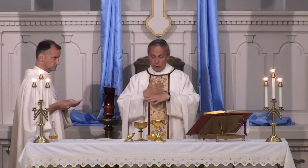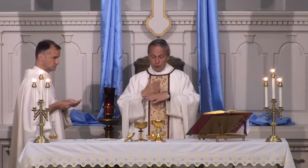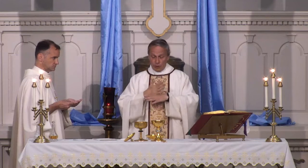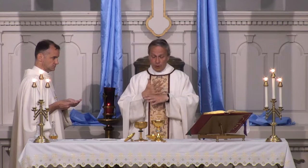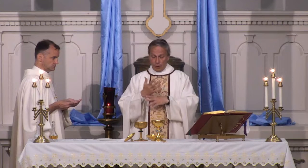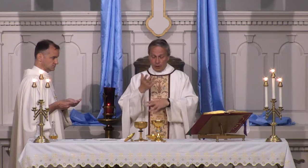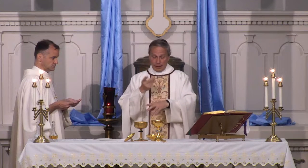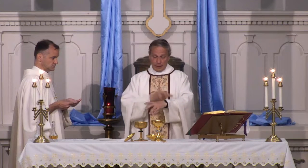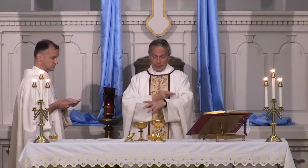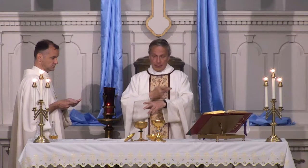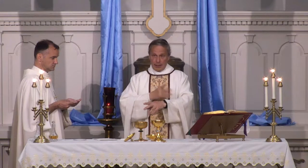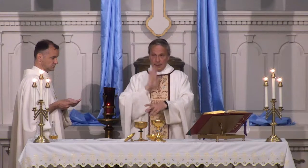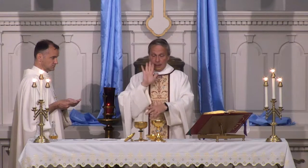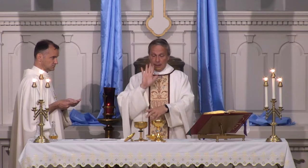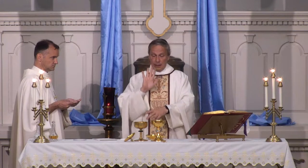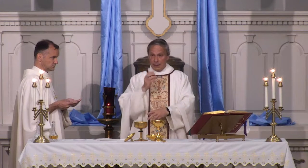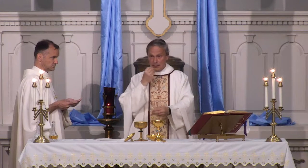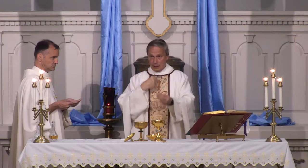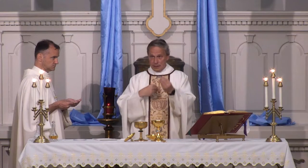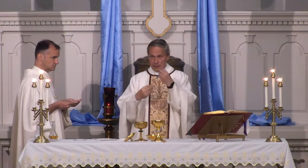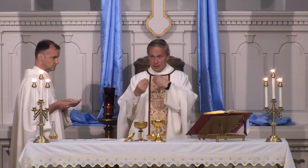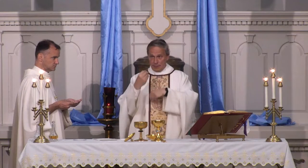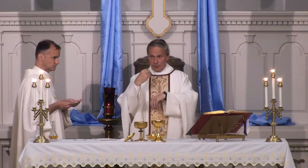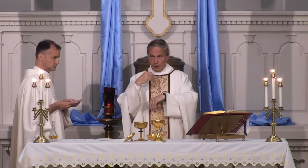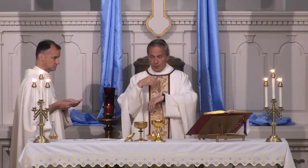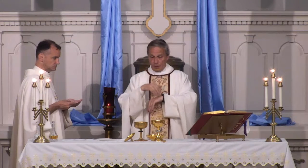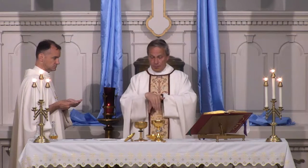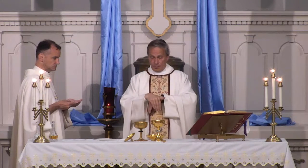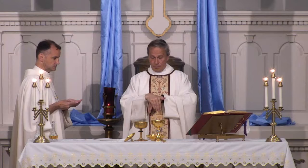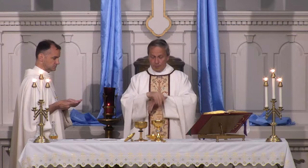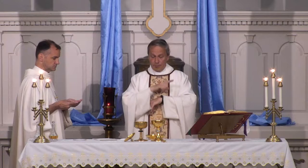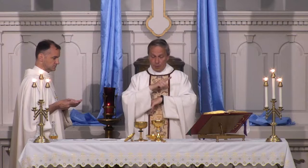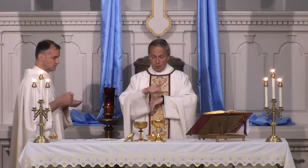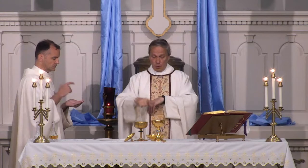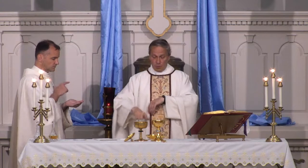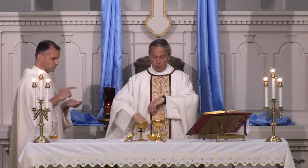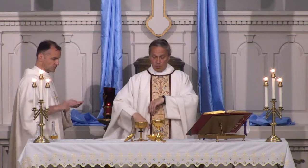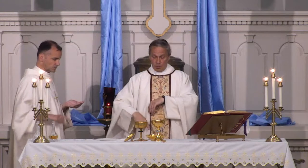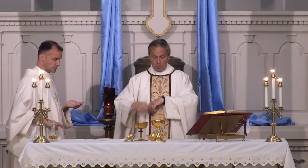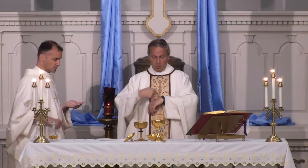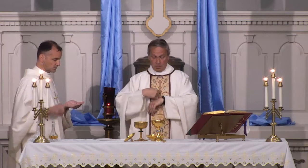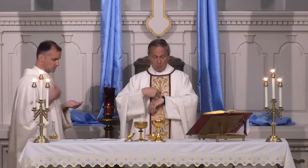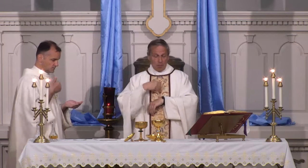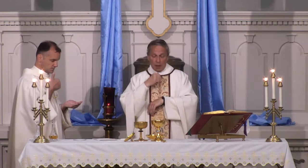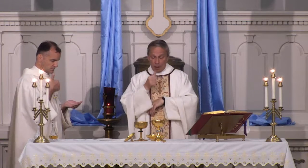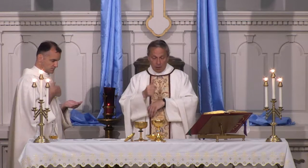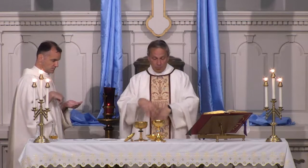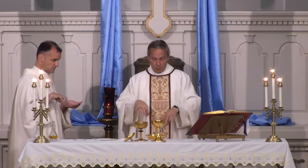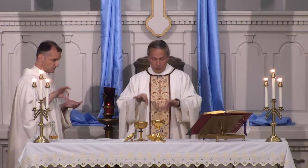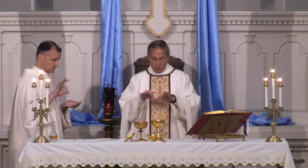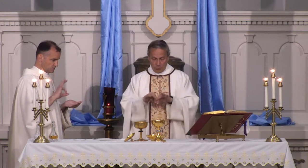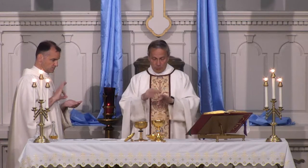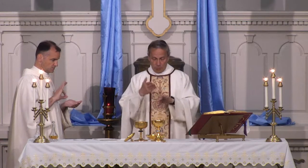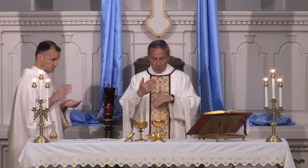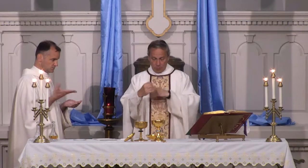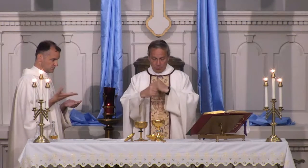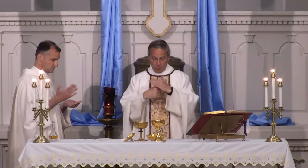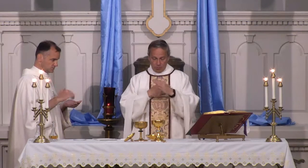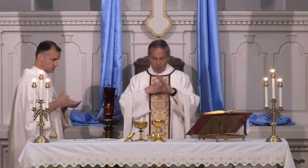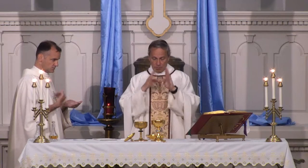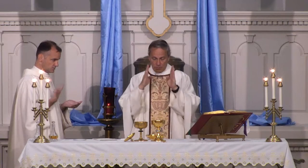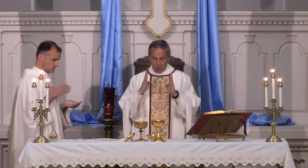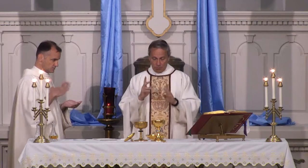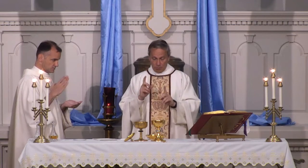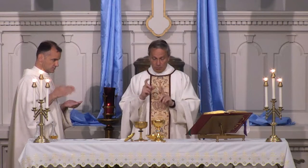are those called to the supper of the Lamb. Lord, I am not worthy that you should enter under my